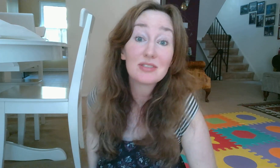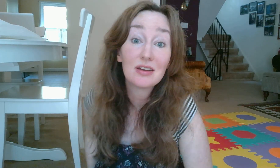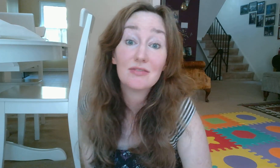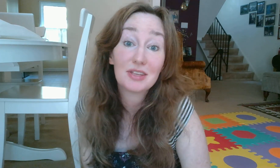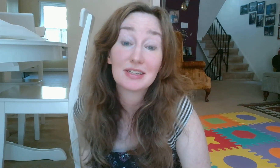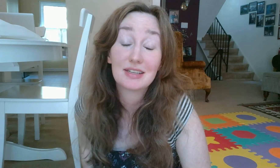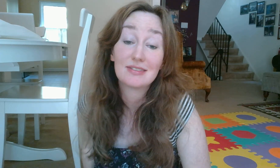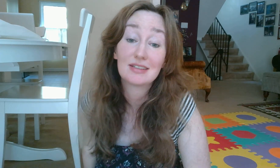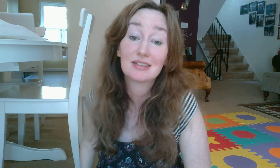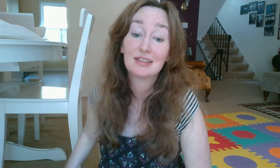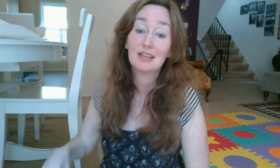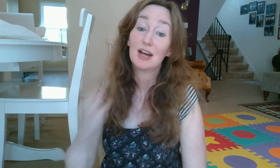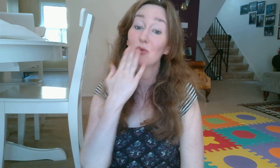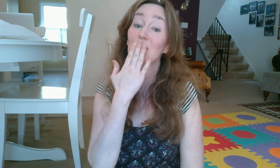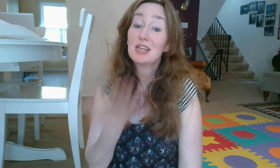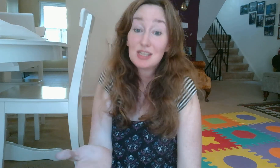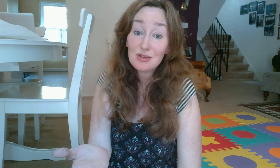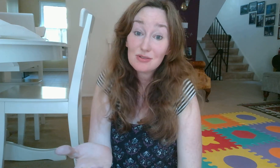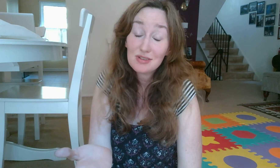sign for Thanksgiving. I know thank you.